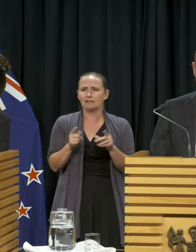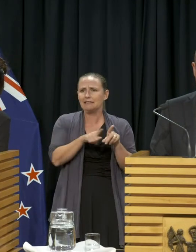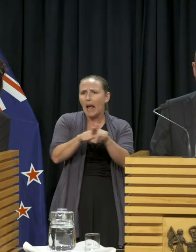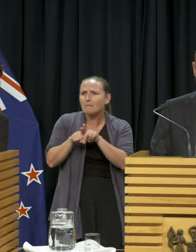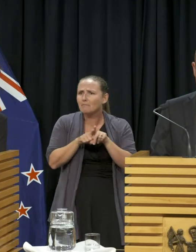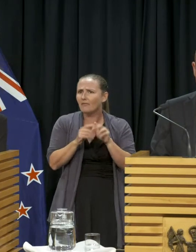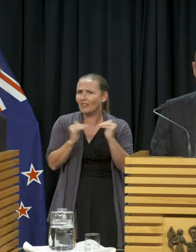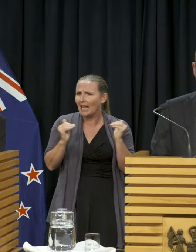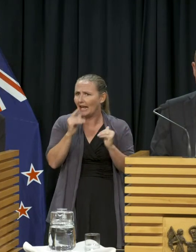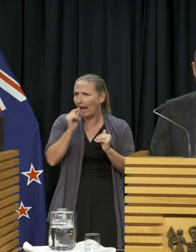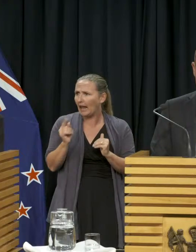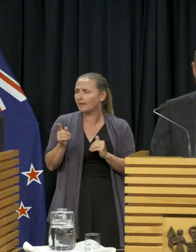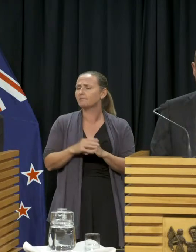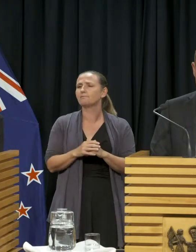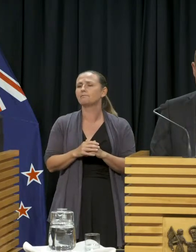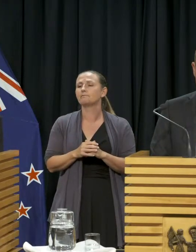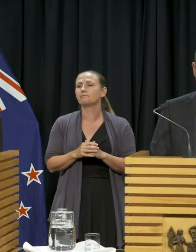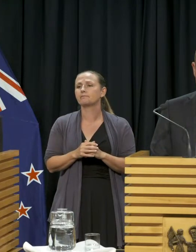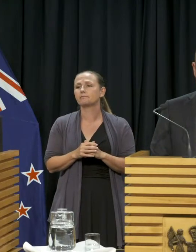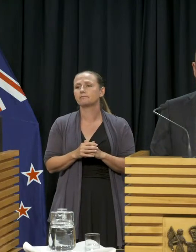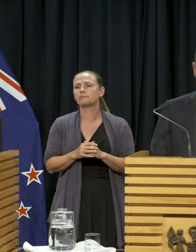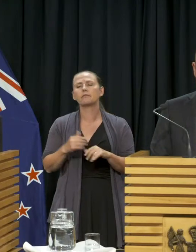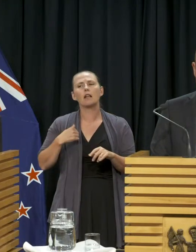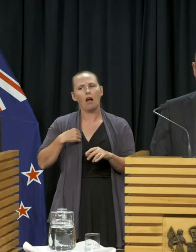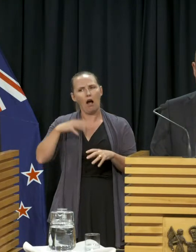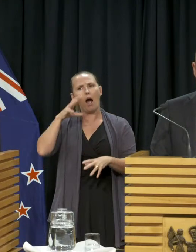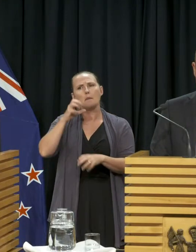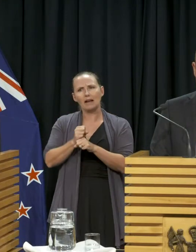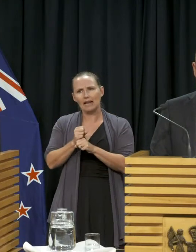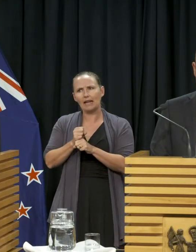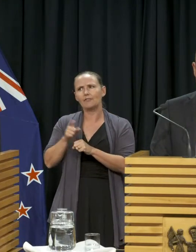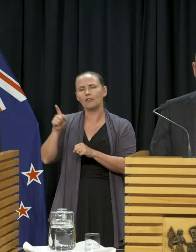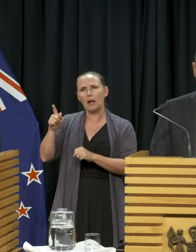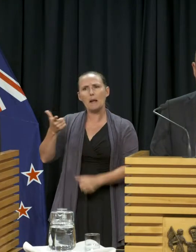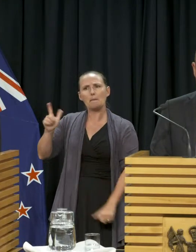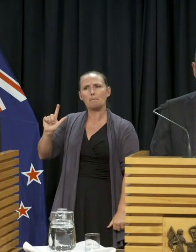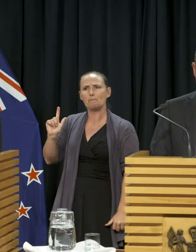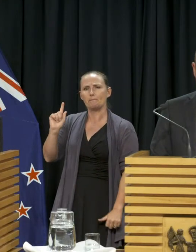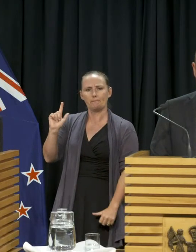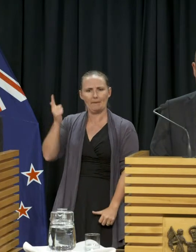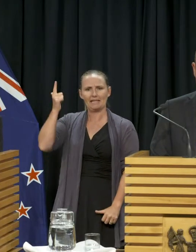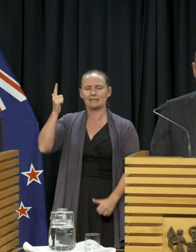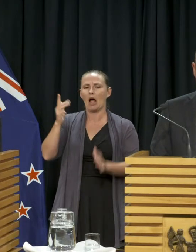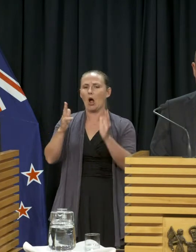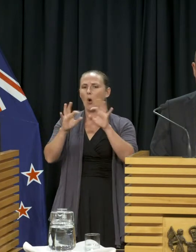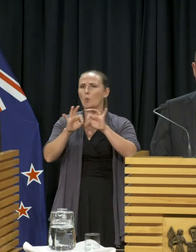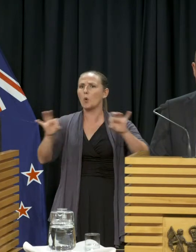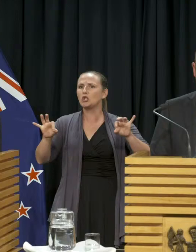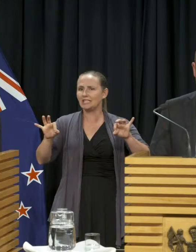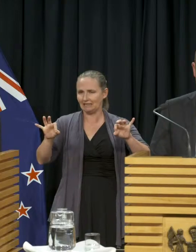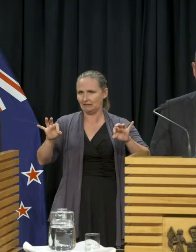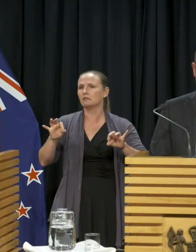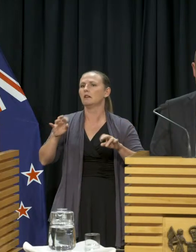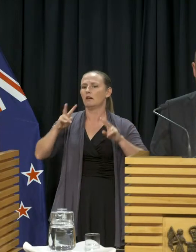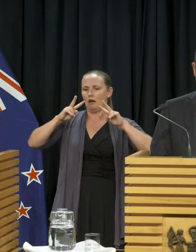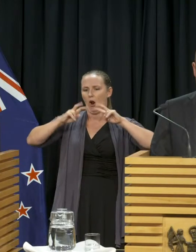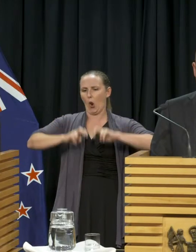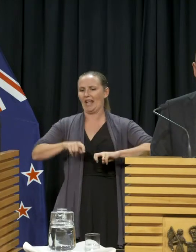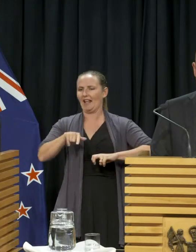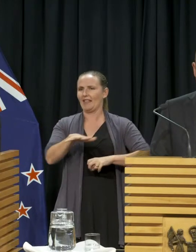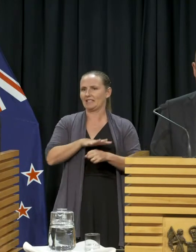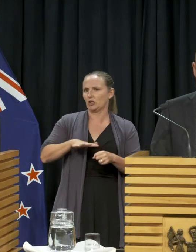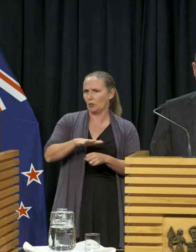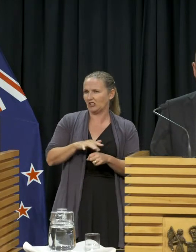back? I do believe that Minister Woods is looking a little bit at our current situation. Best to get a quick update